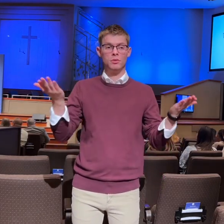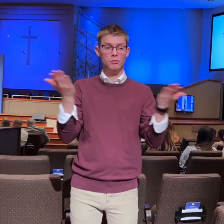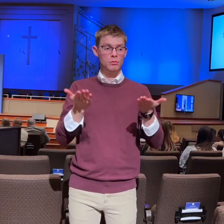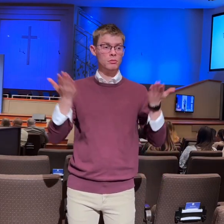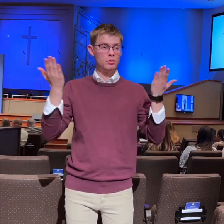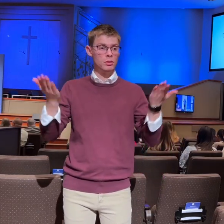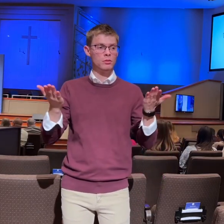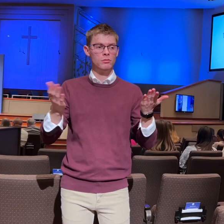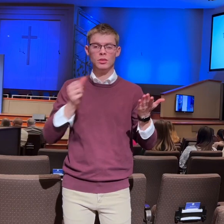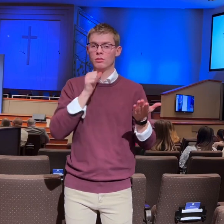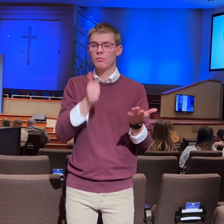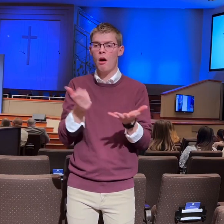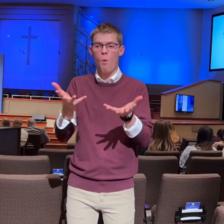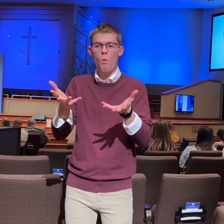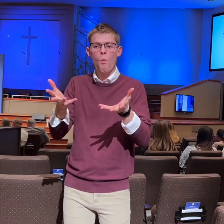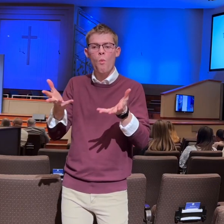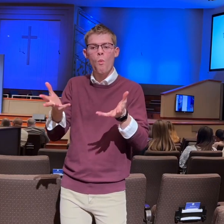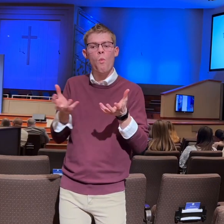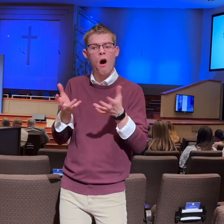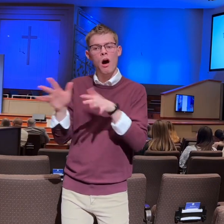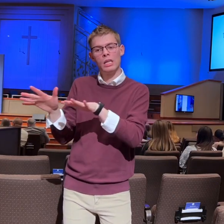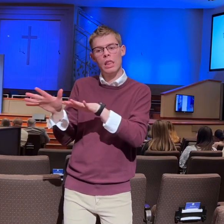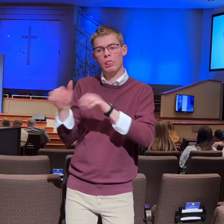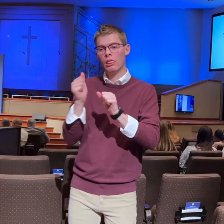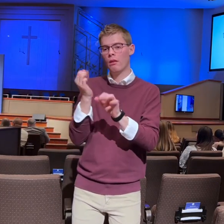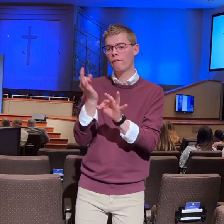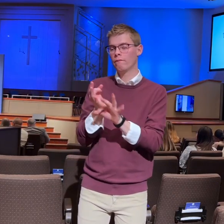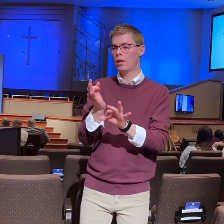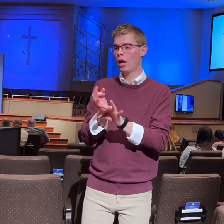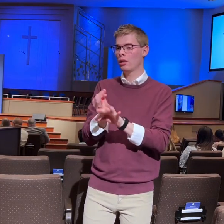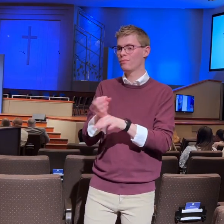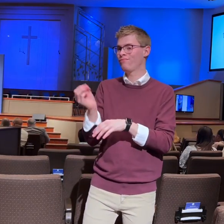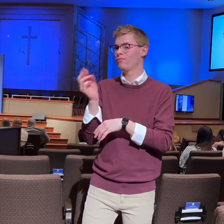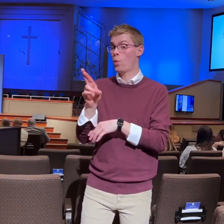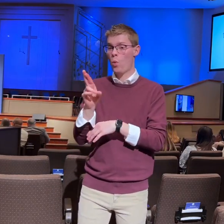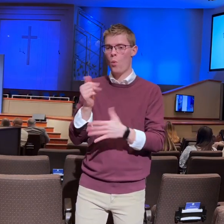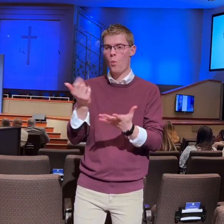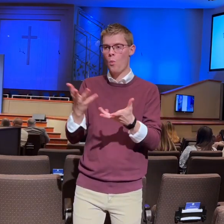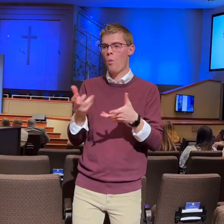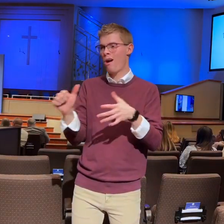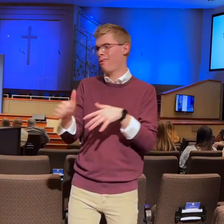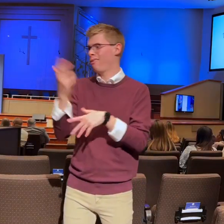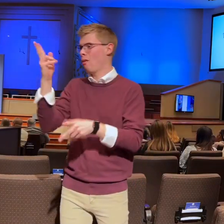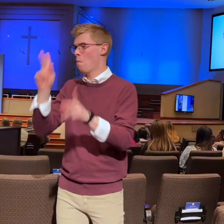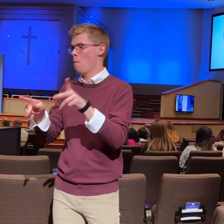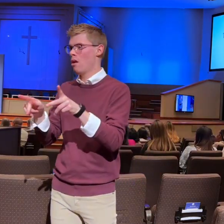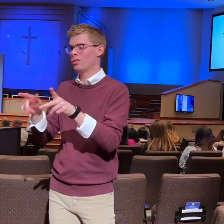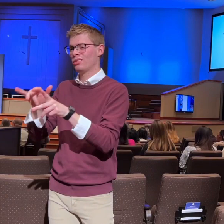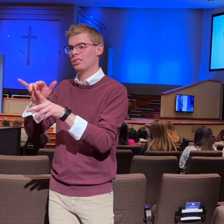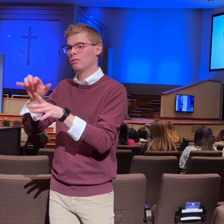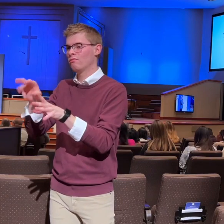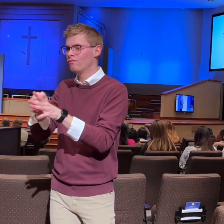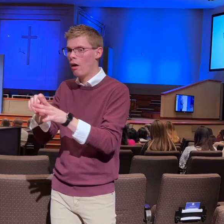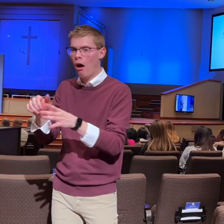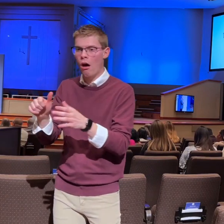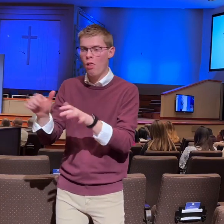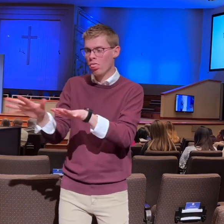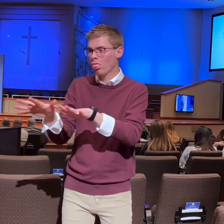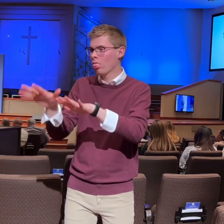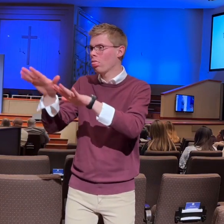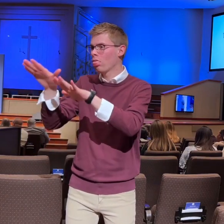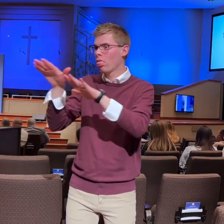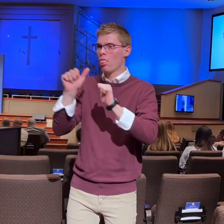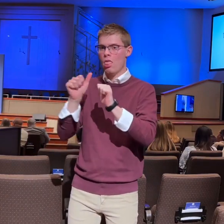apostatize, nor should you ever want someone in your Sunday school class to apostatize, or your family, or this church.